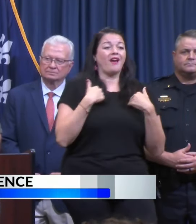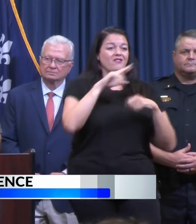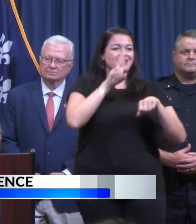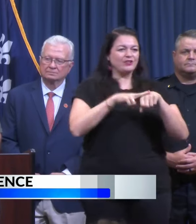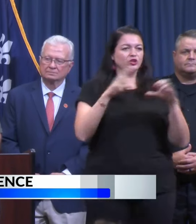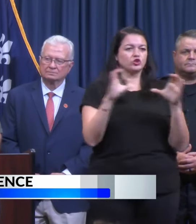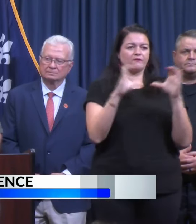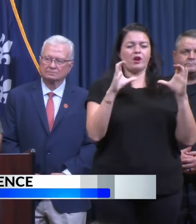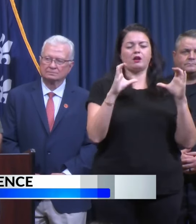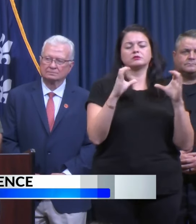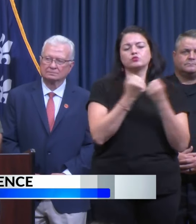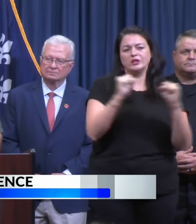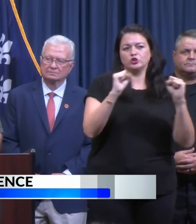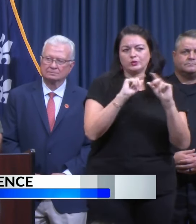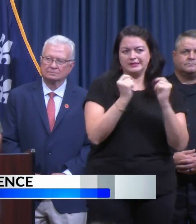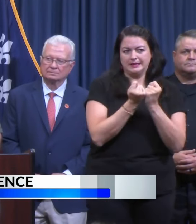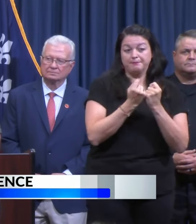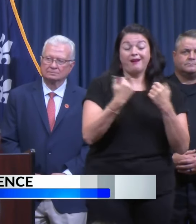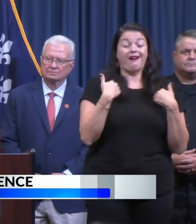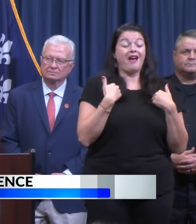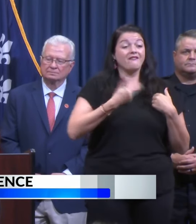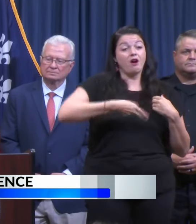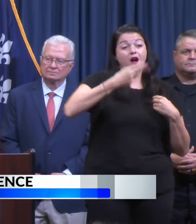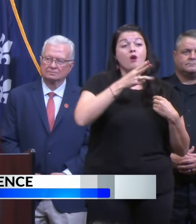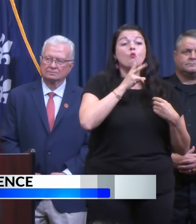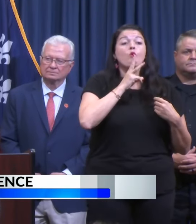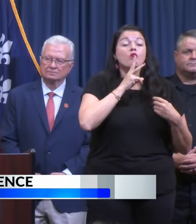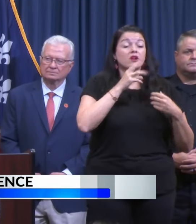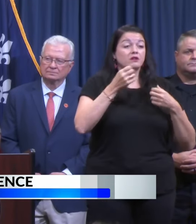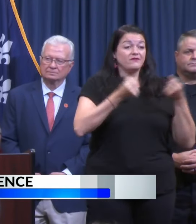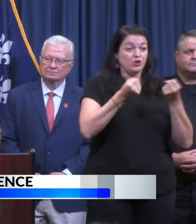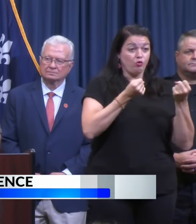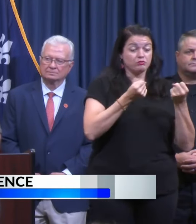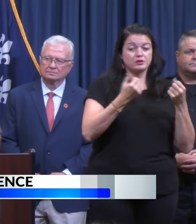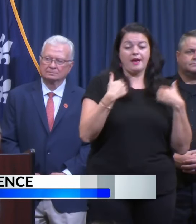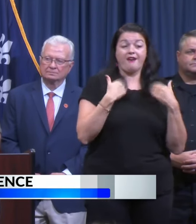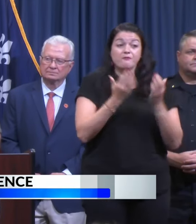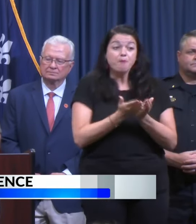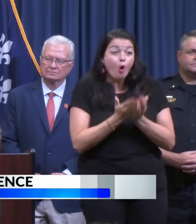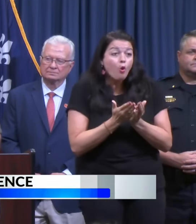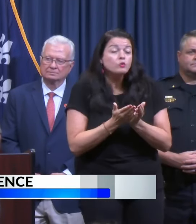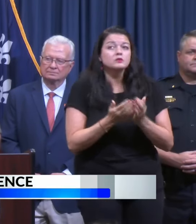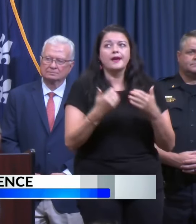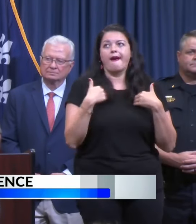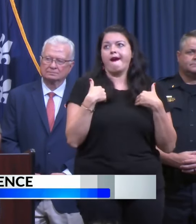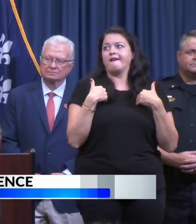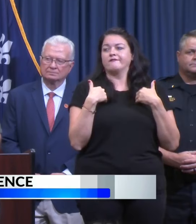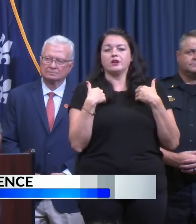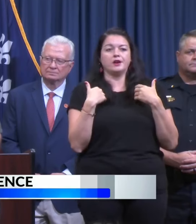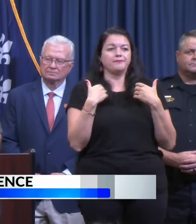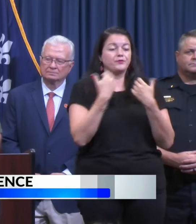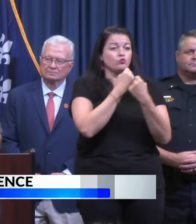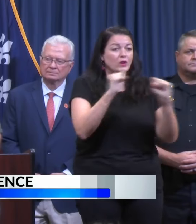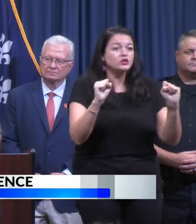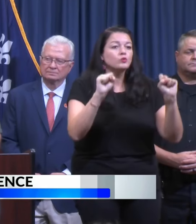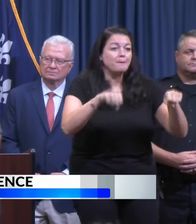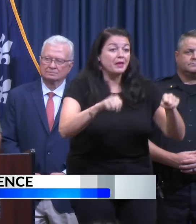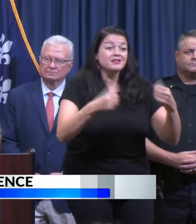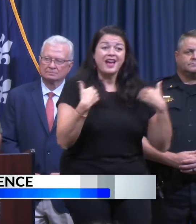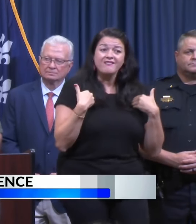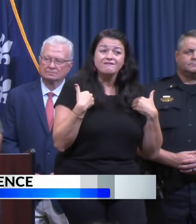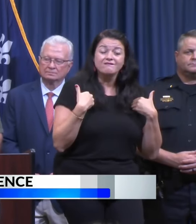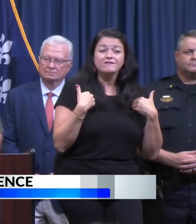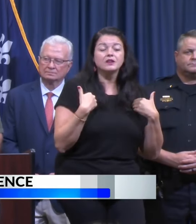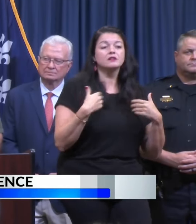team. We have high-water vehicles, we have personal watercraft, we have shallow-water boats, and we have swift-water rescue capabilities.